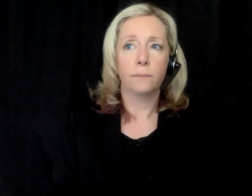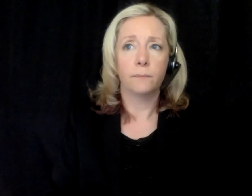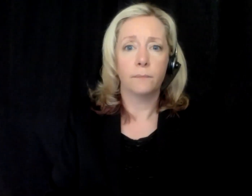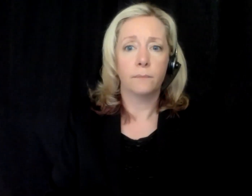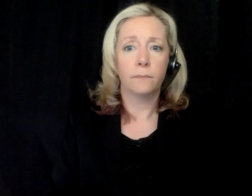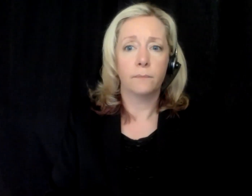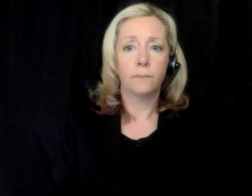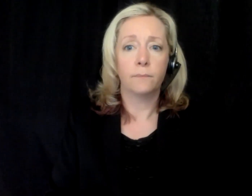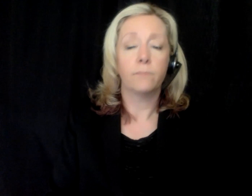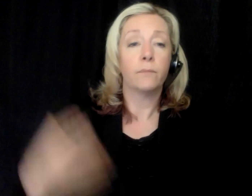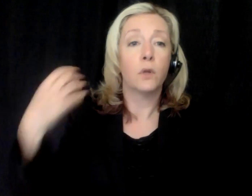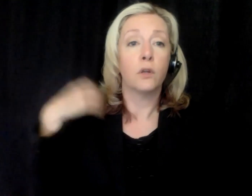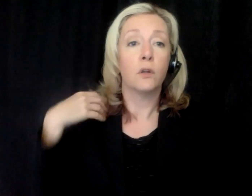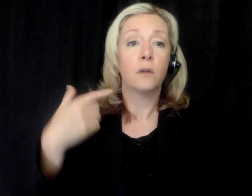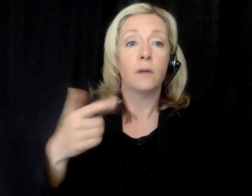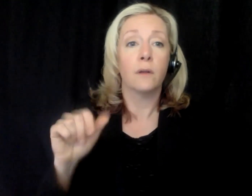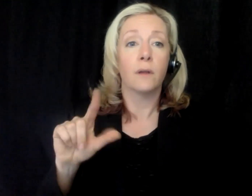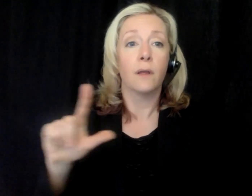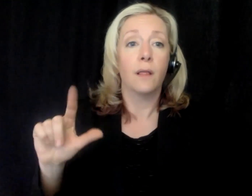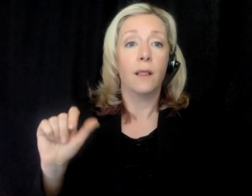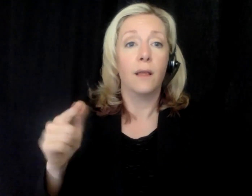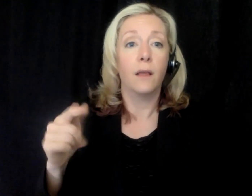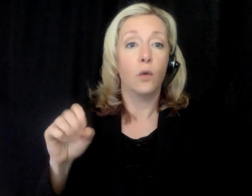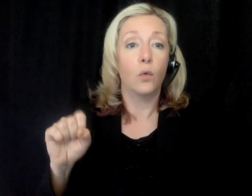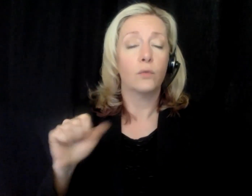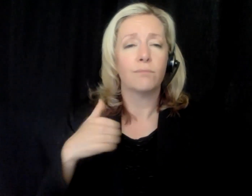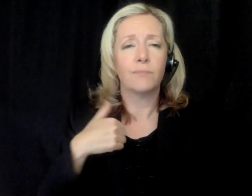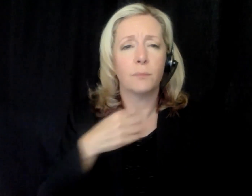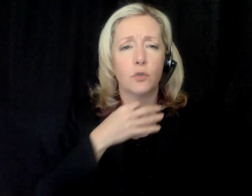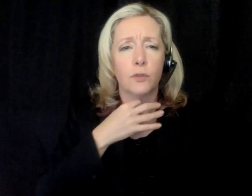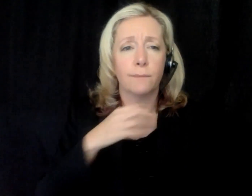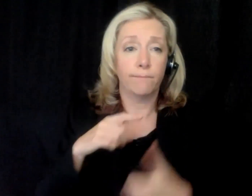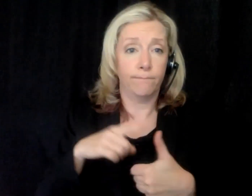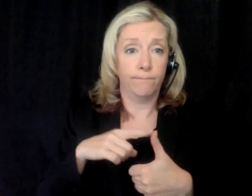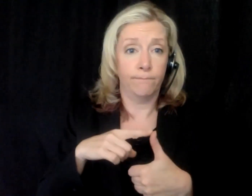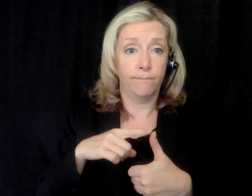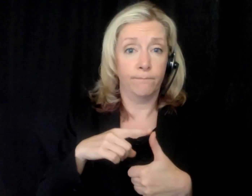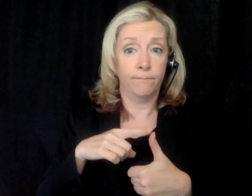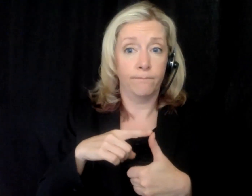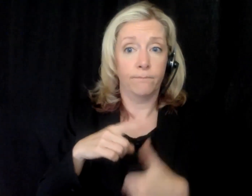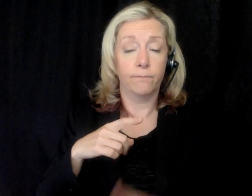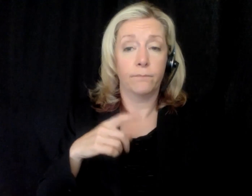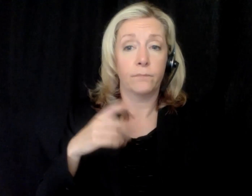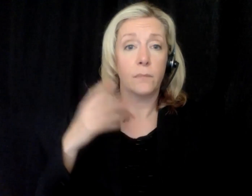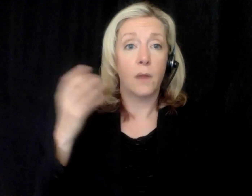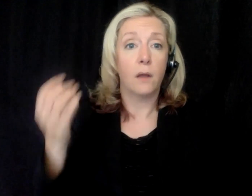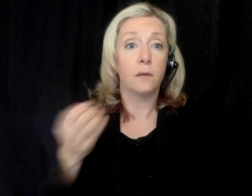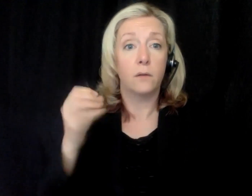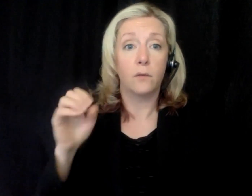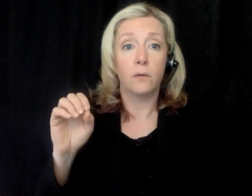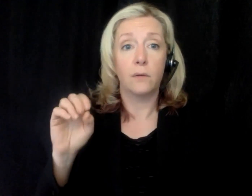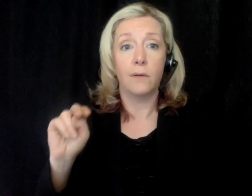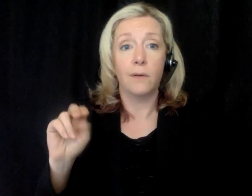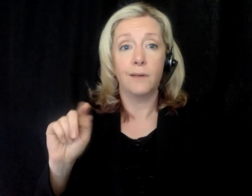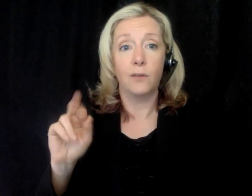Ladies, this is Andres. I have a couple of questions. Number one, the fact that Ontario has adopted this